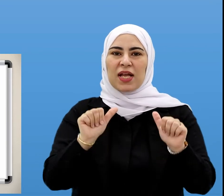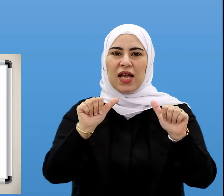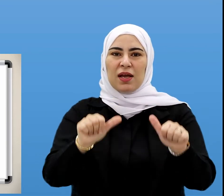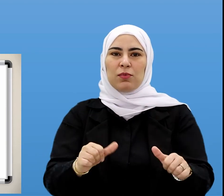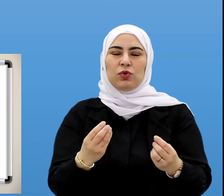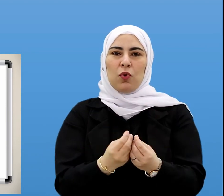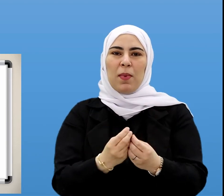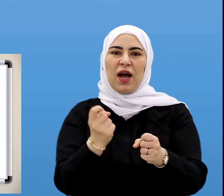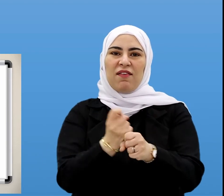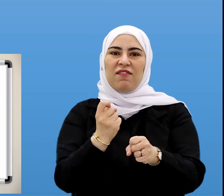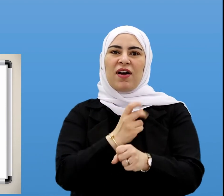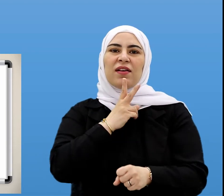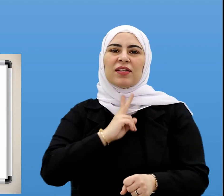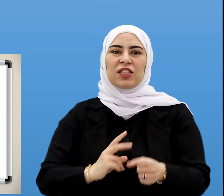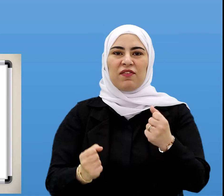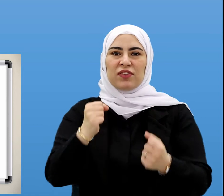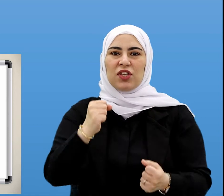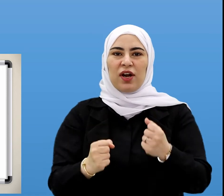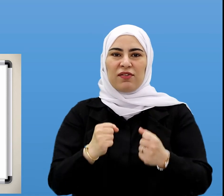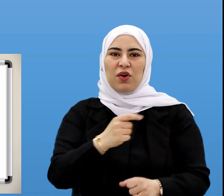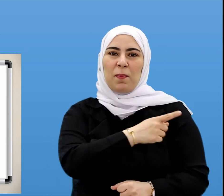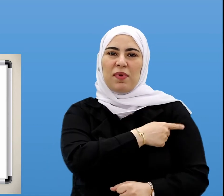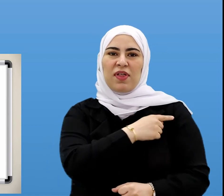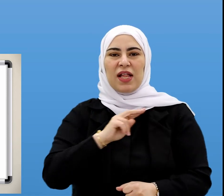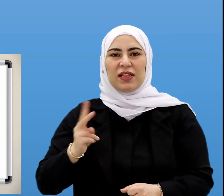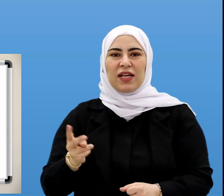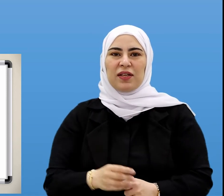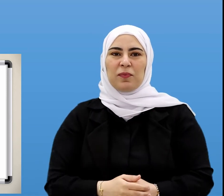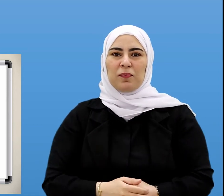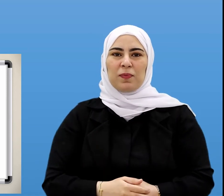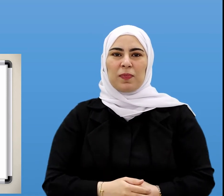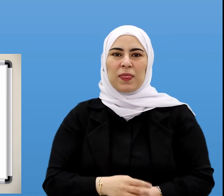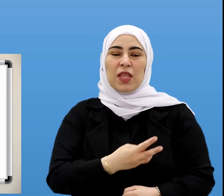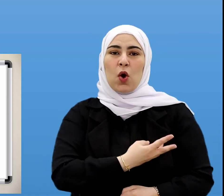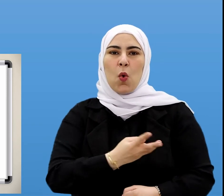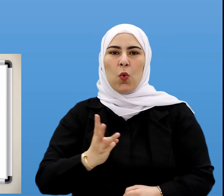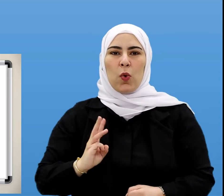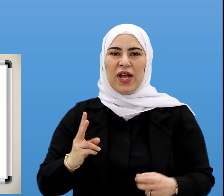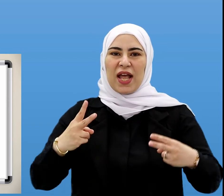is drive. Another example, we have been able to install the satellite.